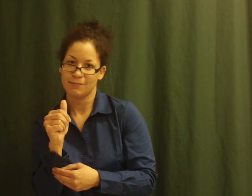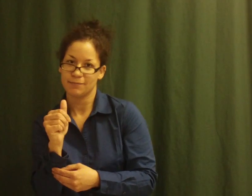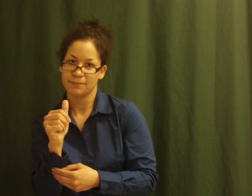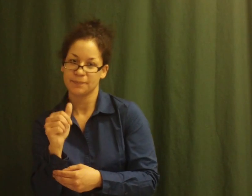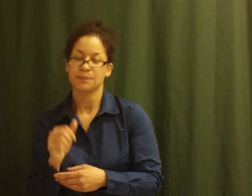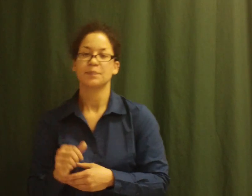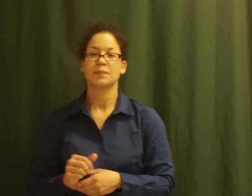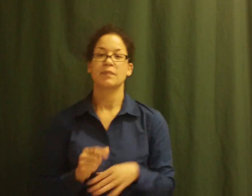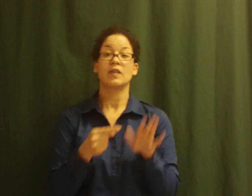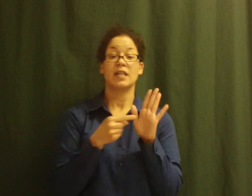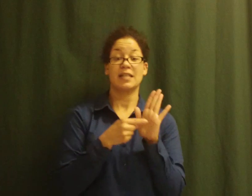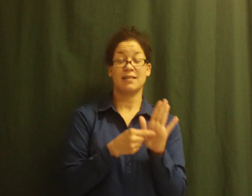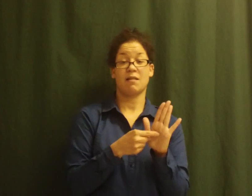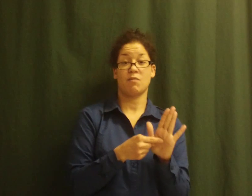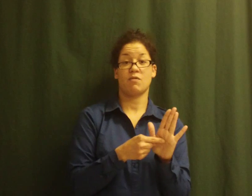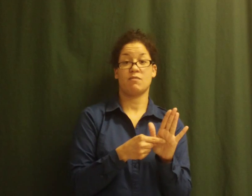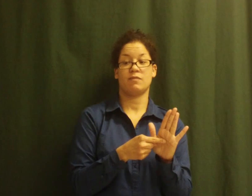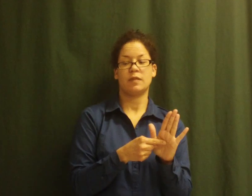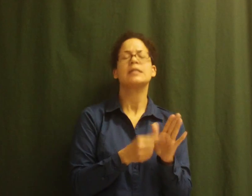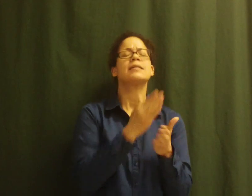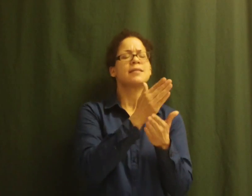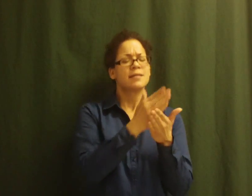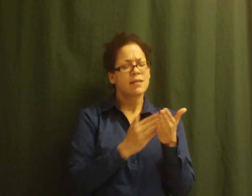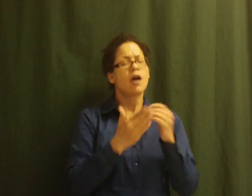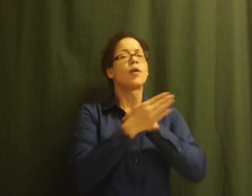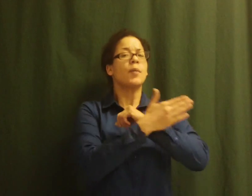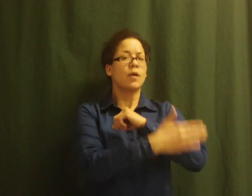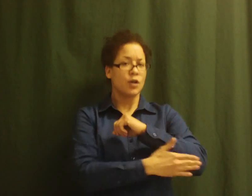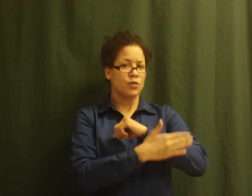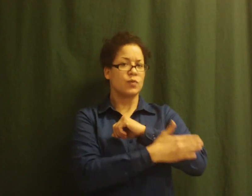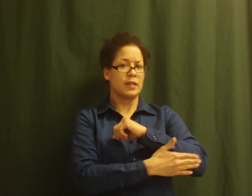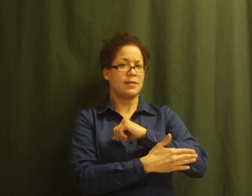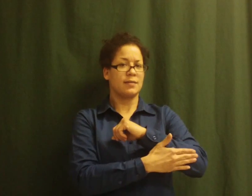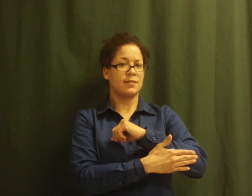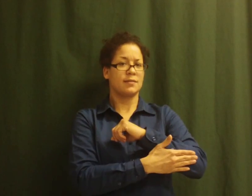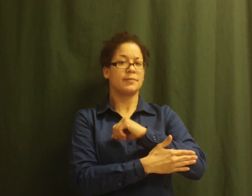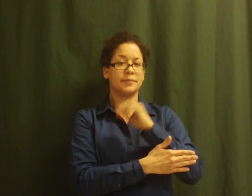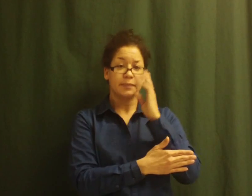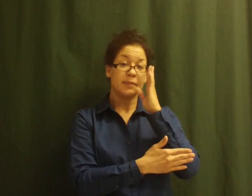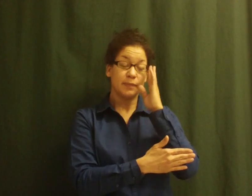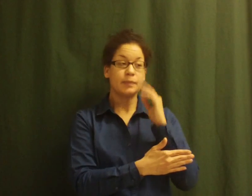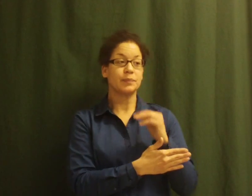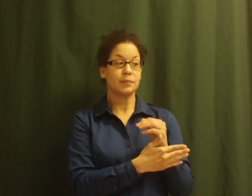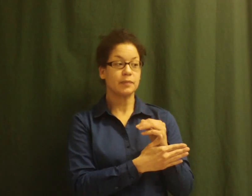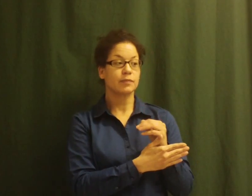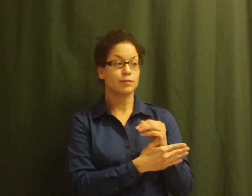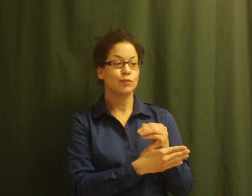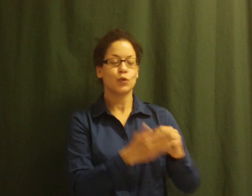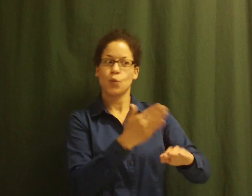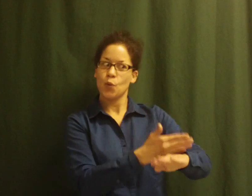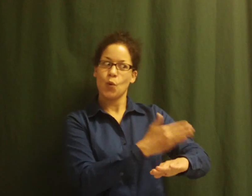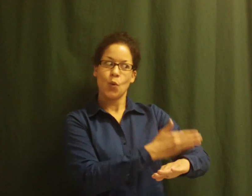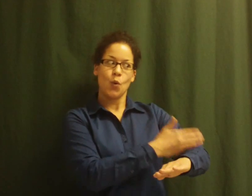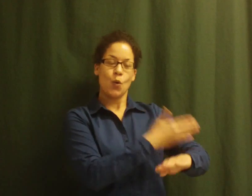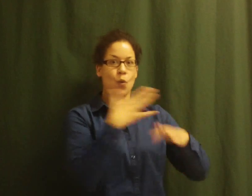For example, in some countries, high-quality health care is considered a right.